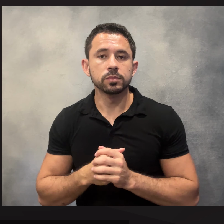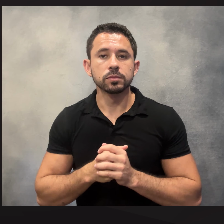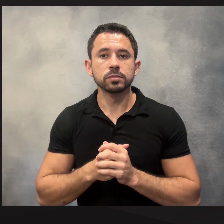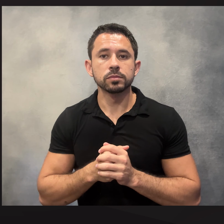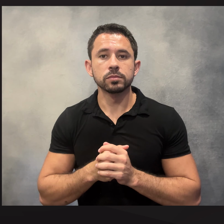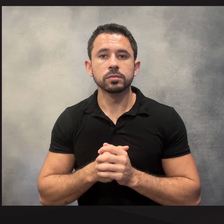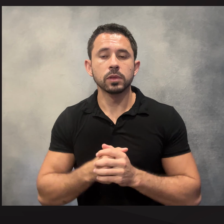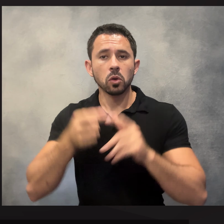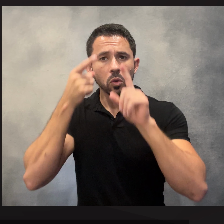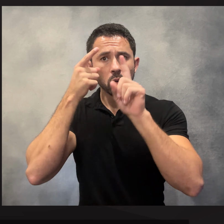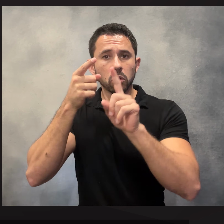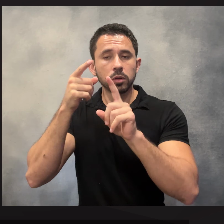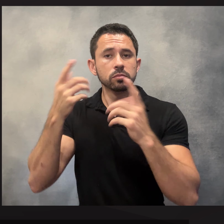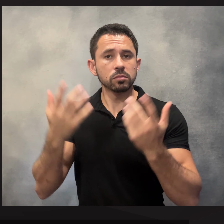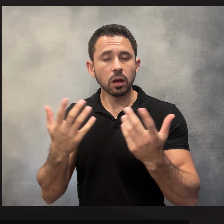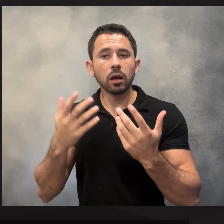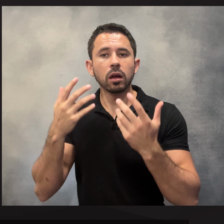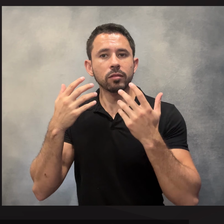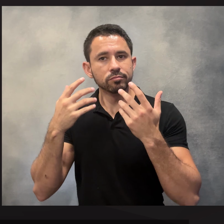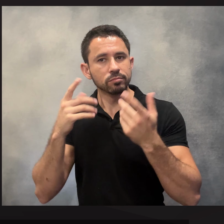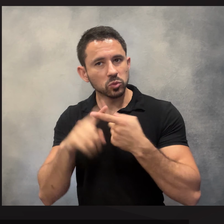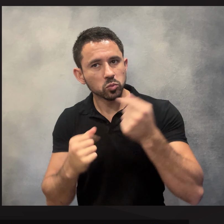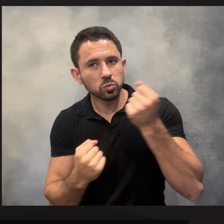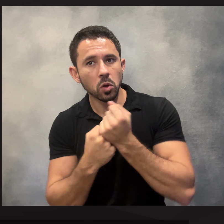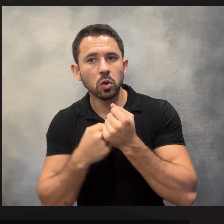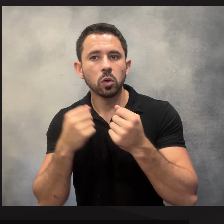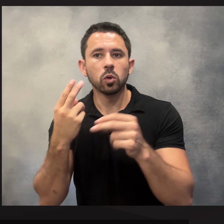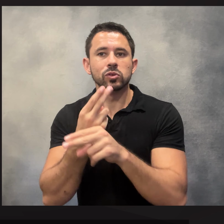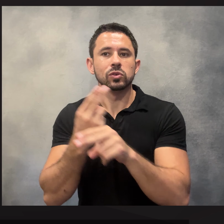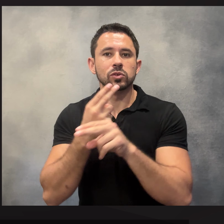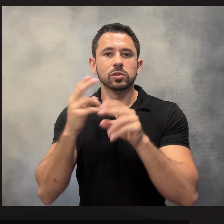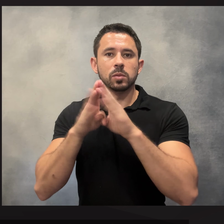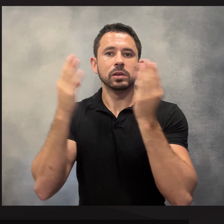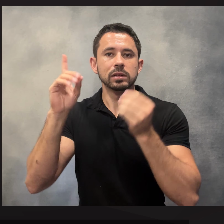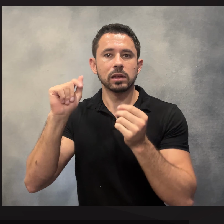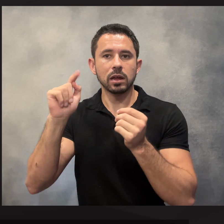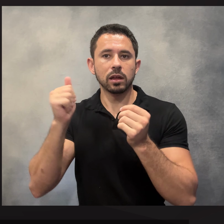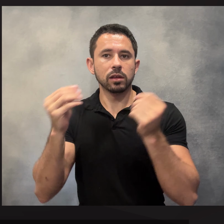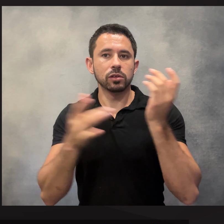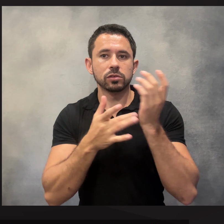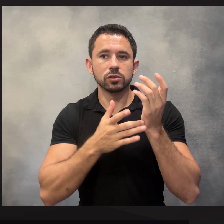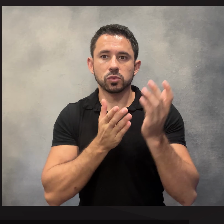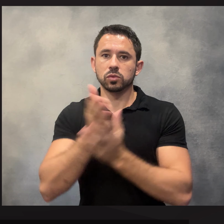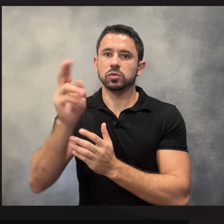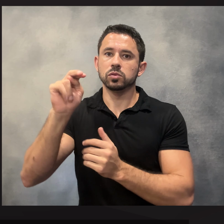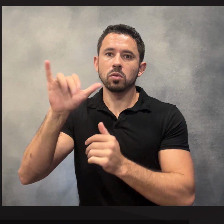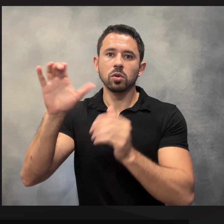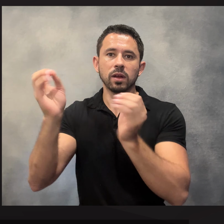is to support the use of open data and technology throughout New York City offices.